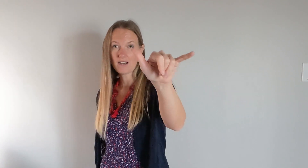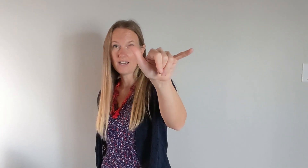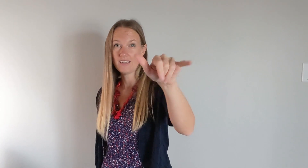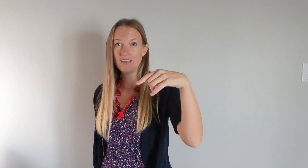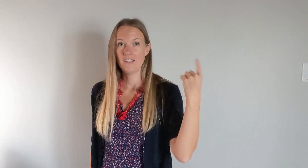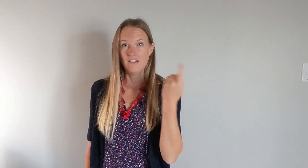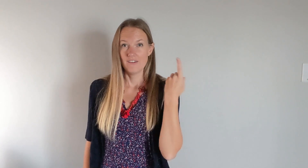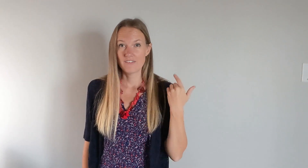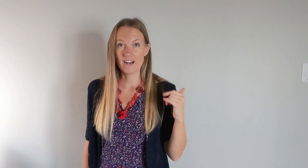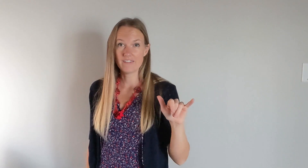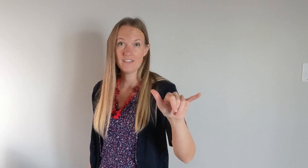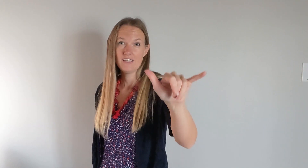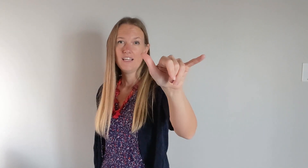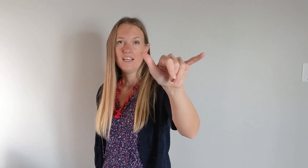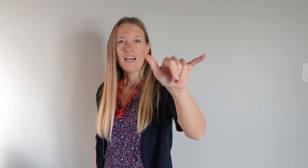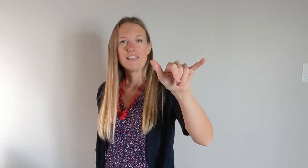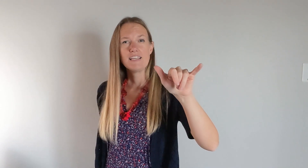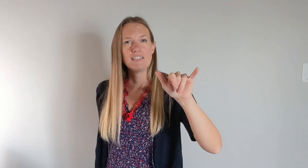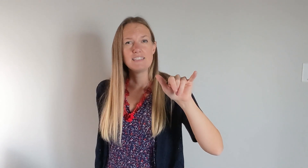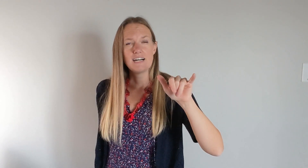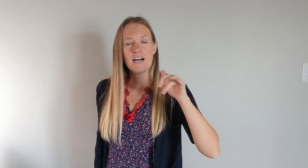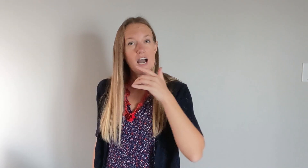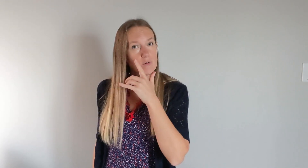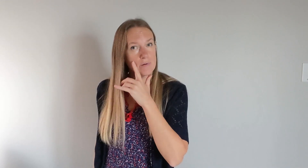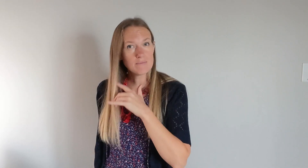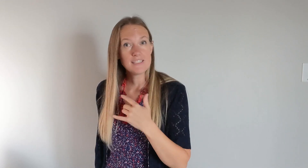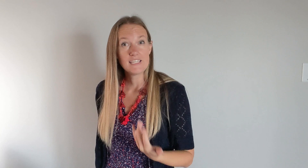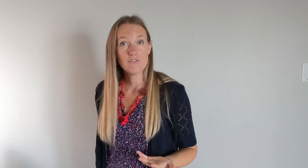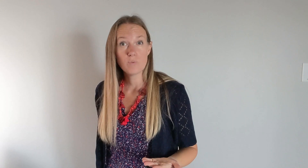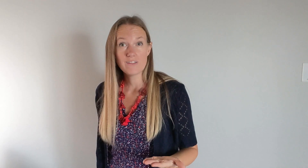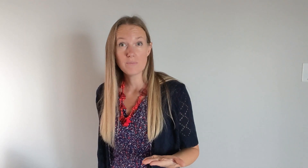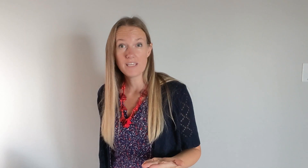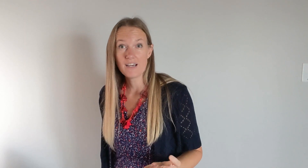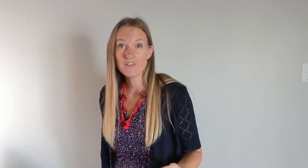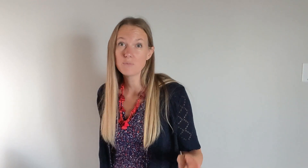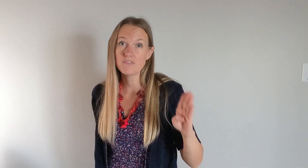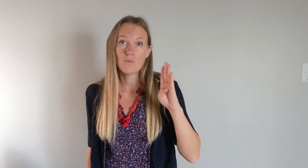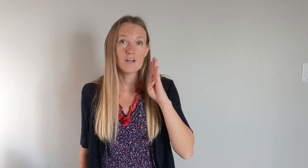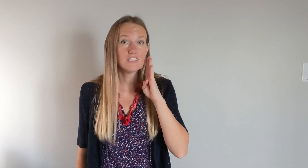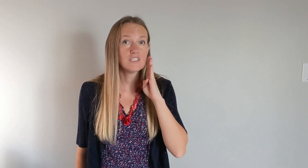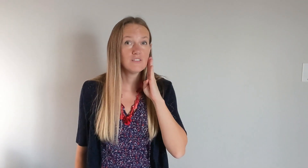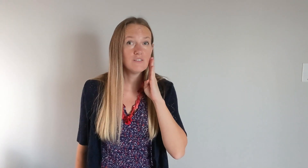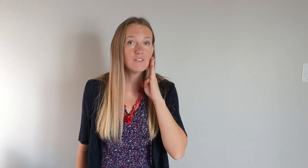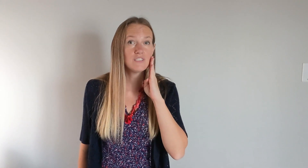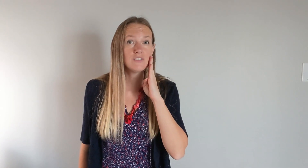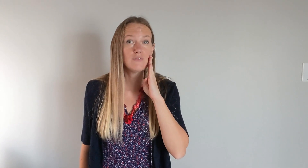God forever. And then I will probably leave will be out, but if you wanted to, you could do